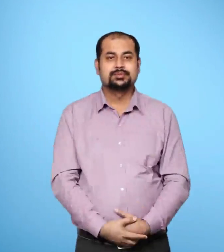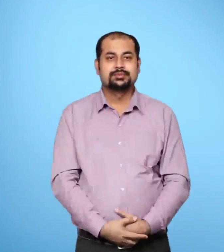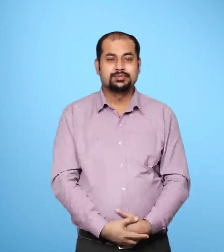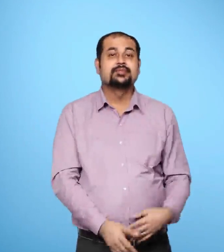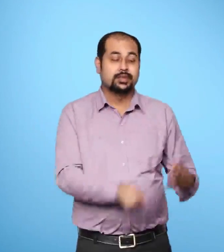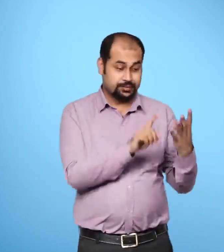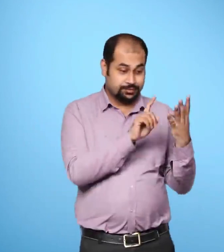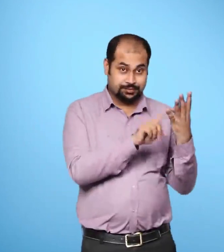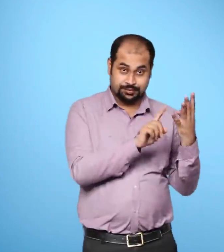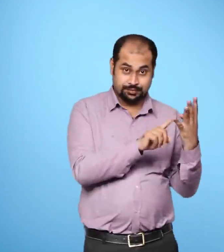Question 4.